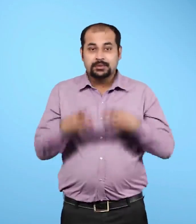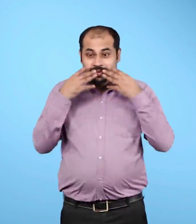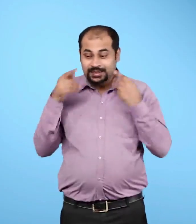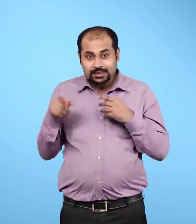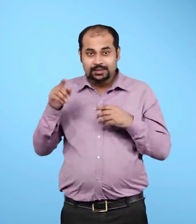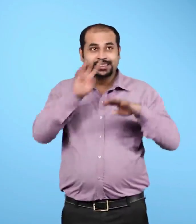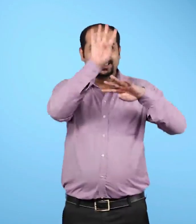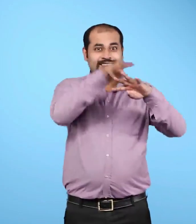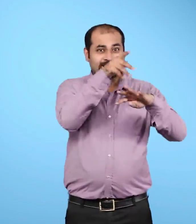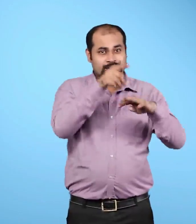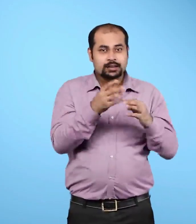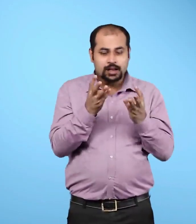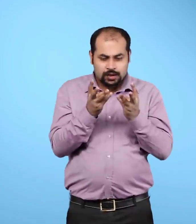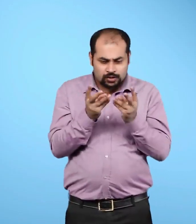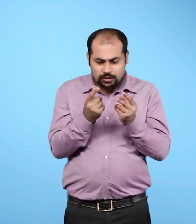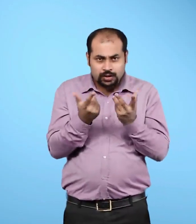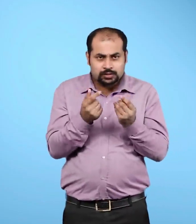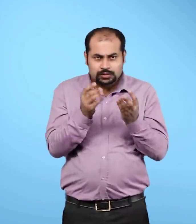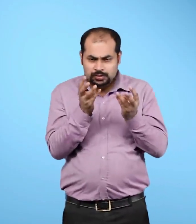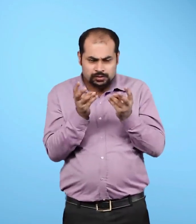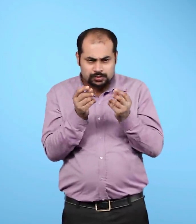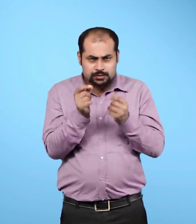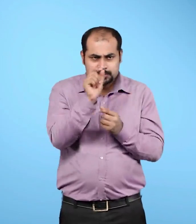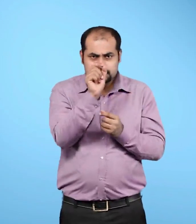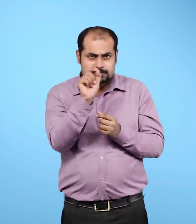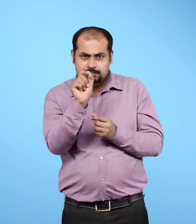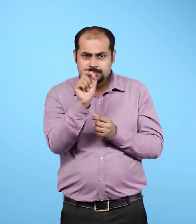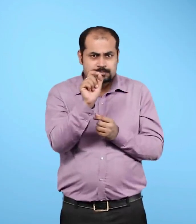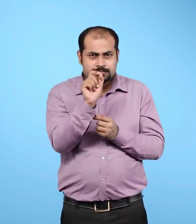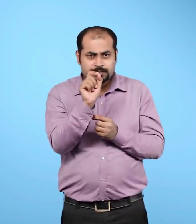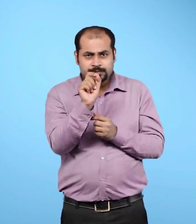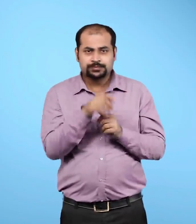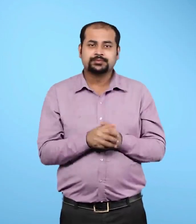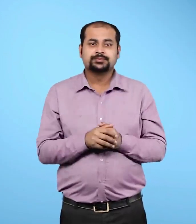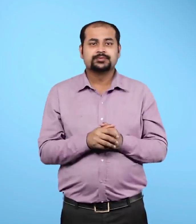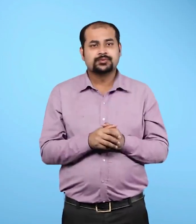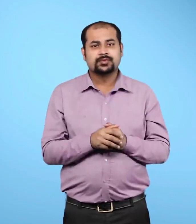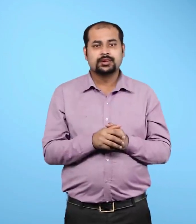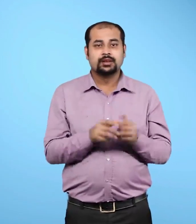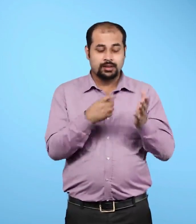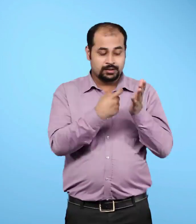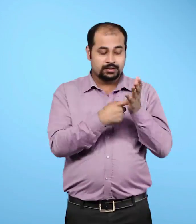Picture 3 shows cat 2 sitting near the picture showing beads of Razia.